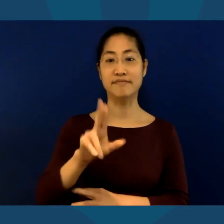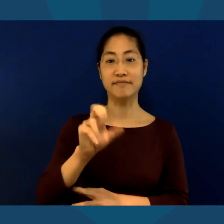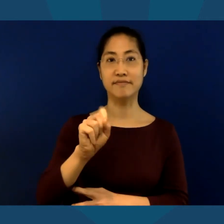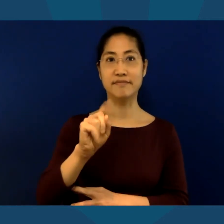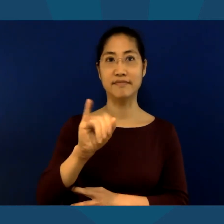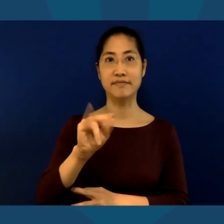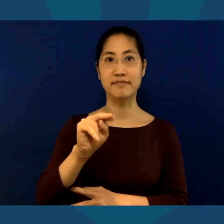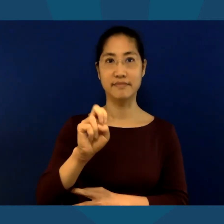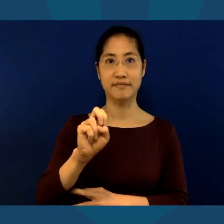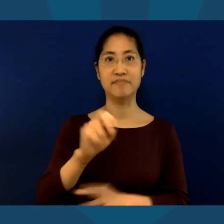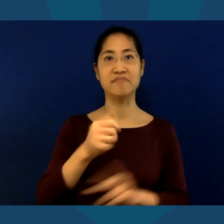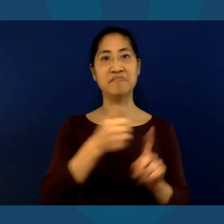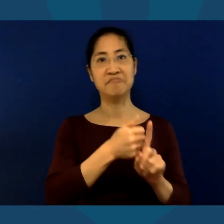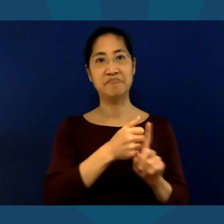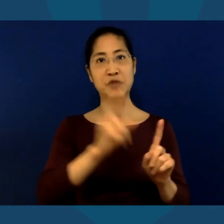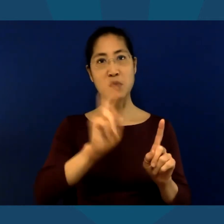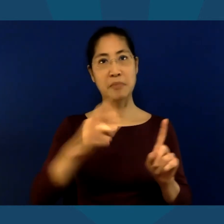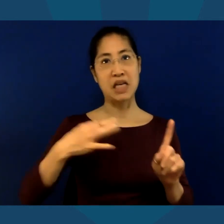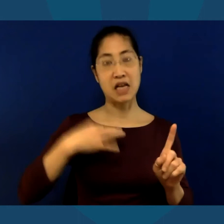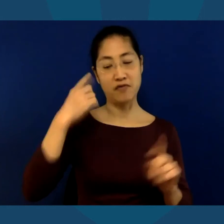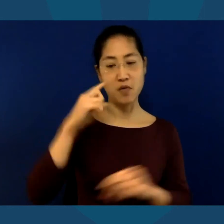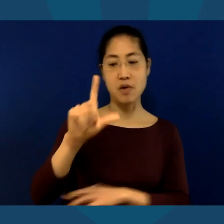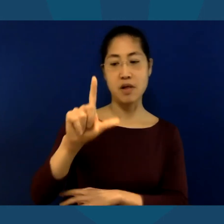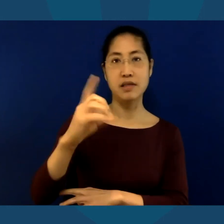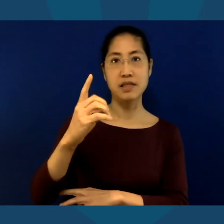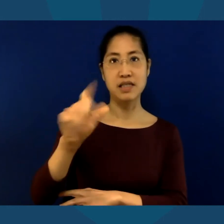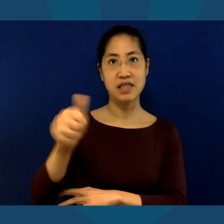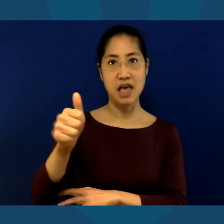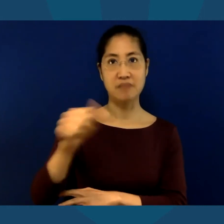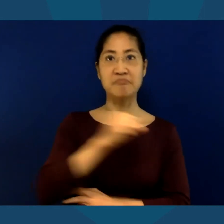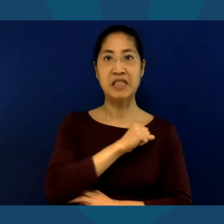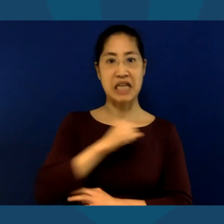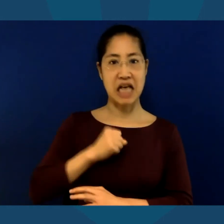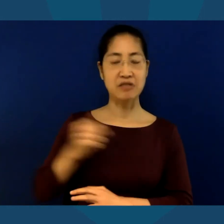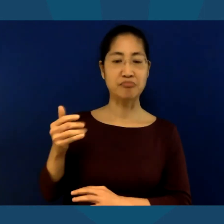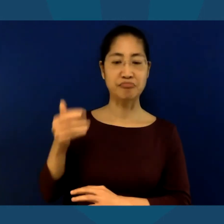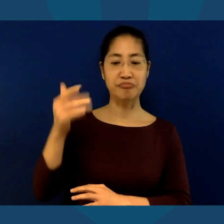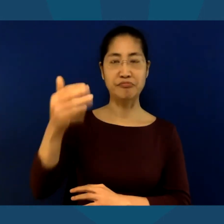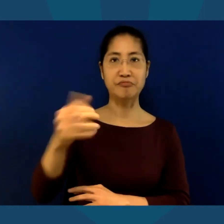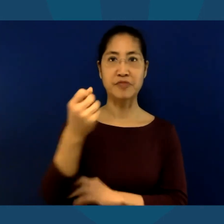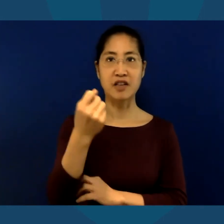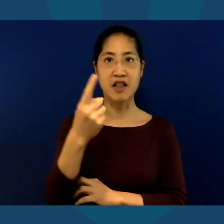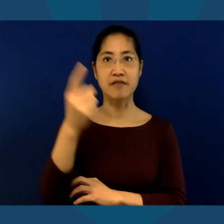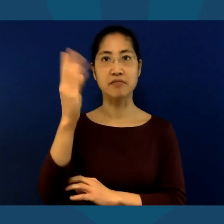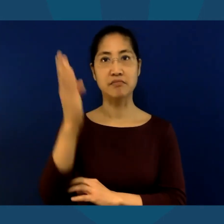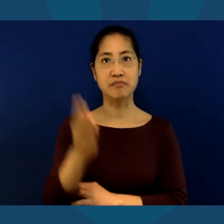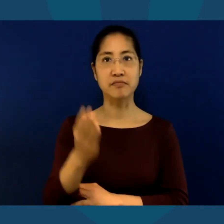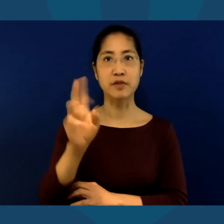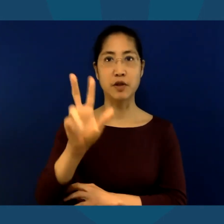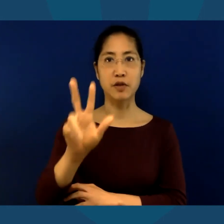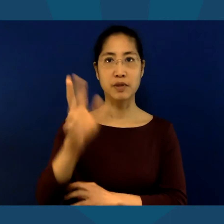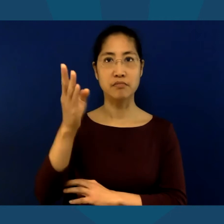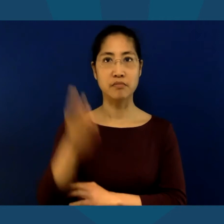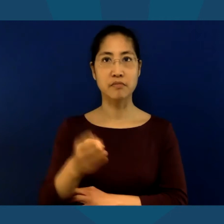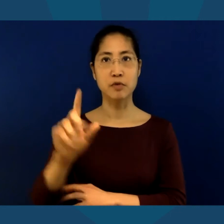Justine is the Republican nominee for Arizona's LD10 State Senate in the